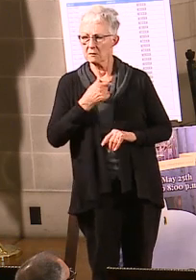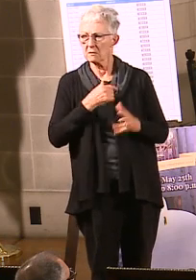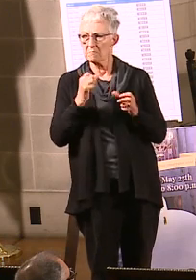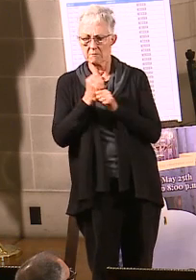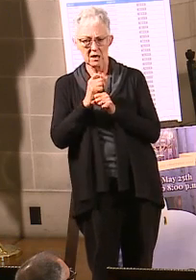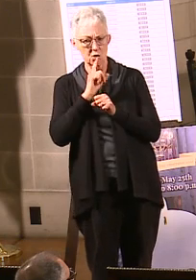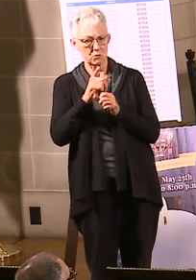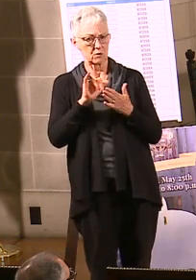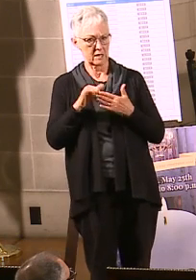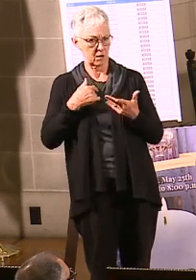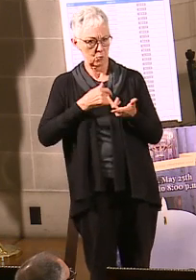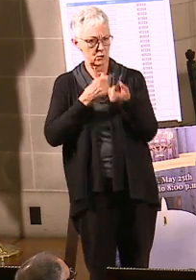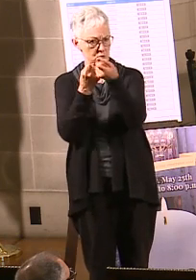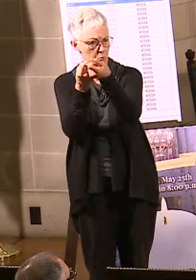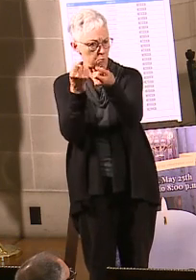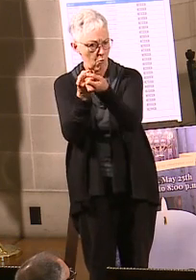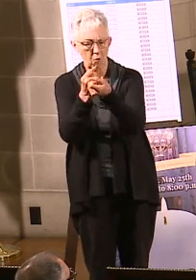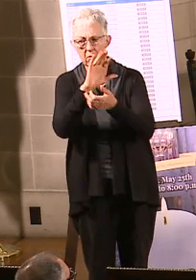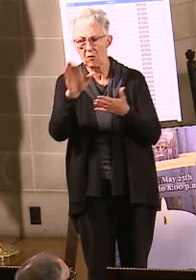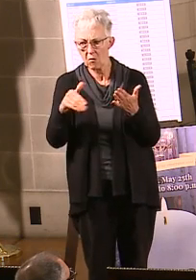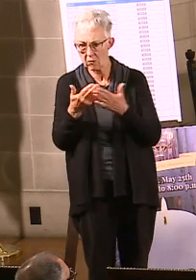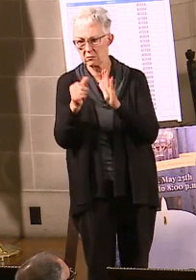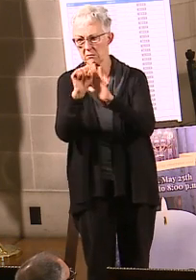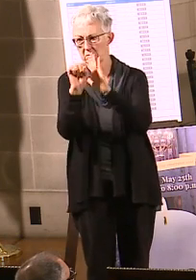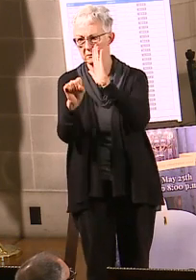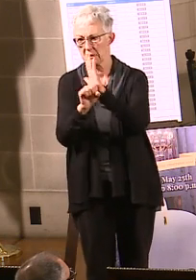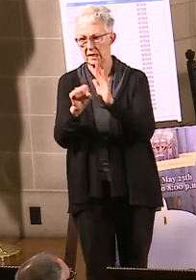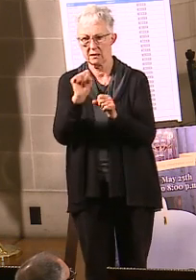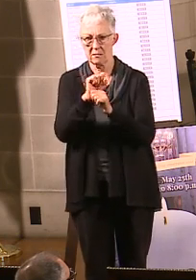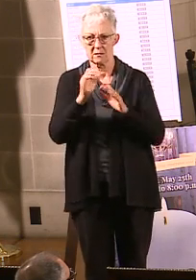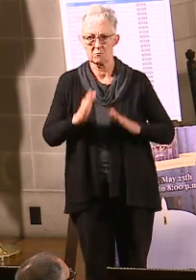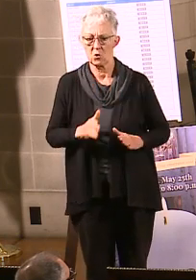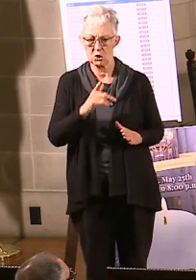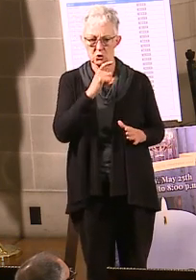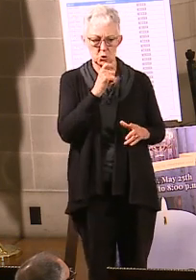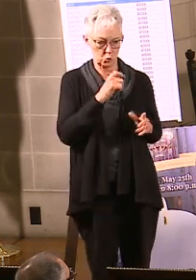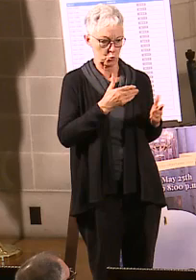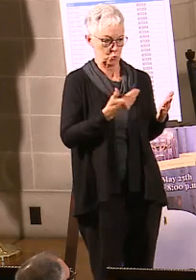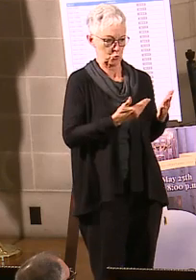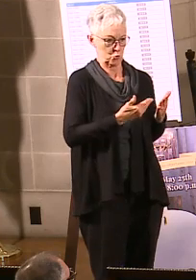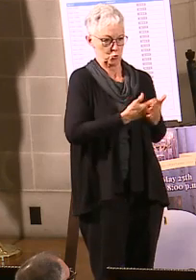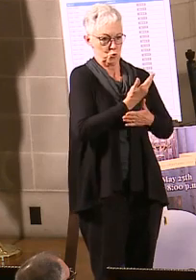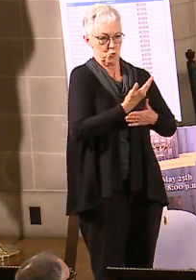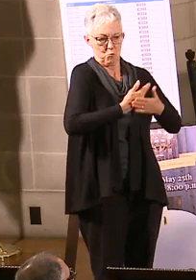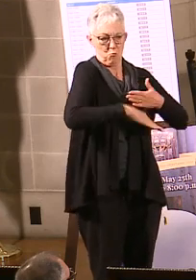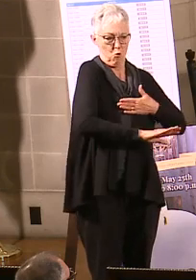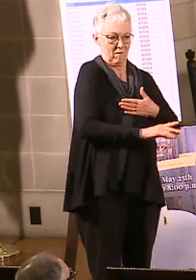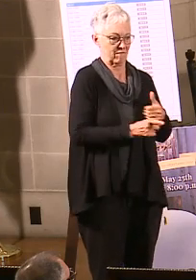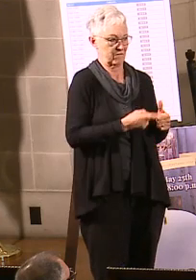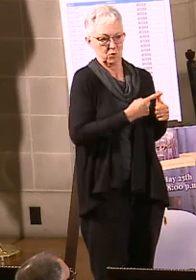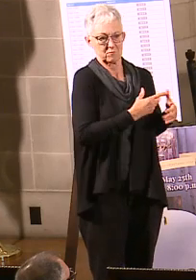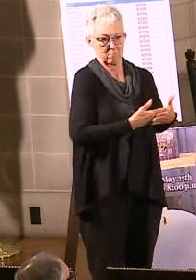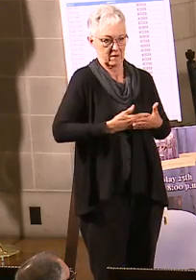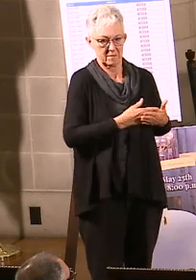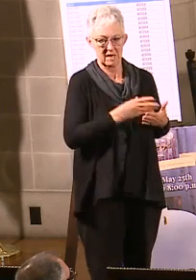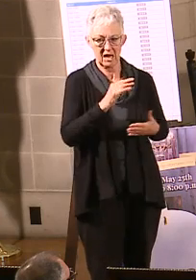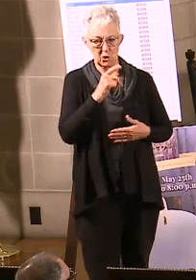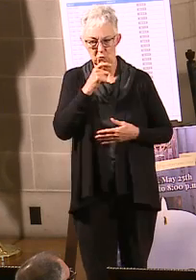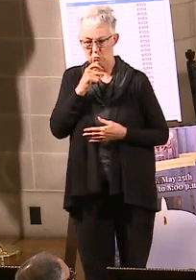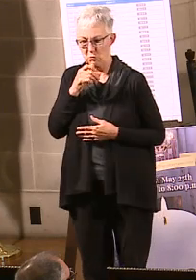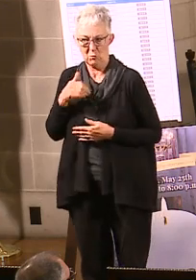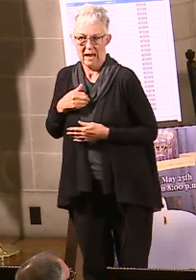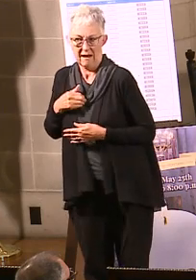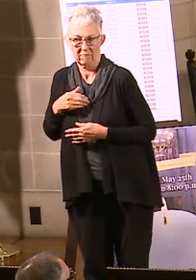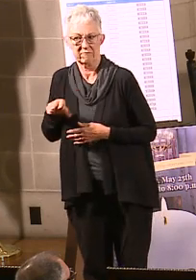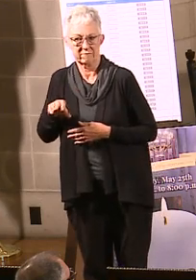supporting all of our teammates as they're starting their families and growing their families. In particular, we know that women